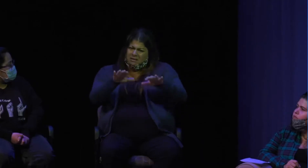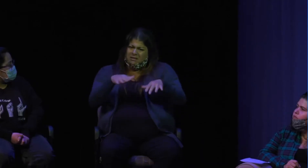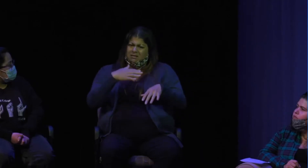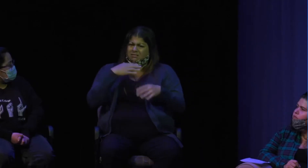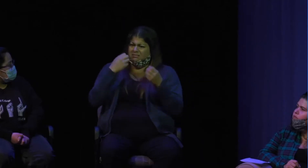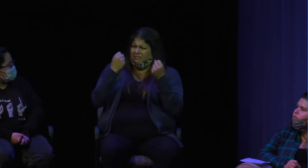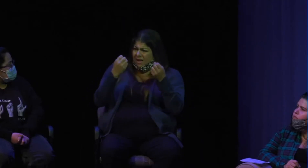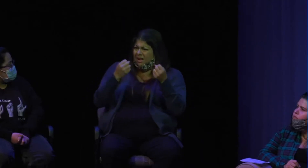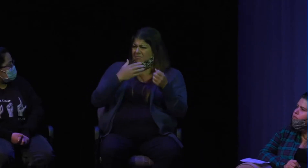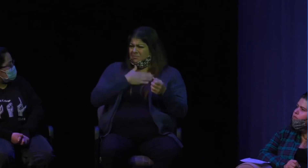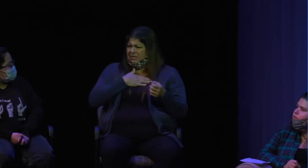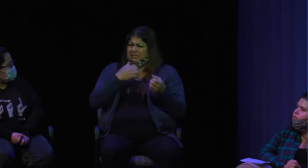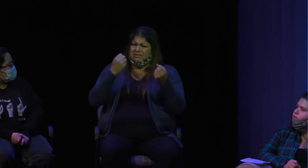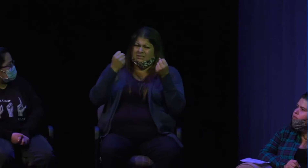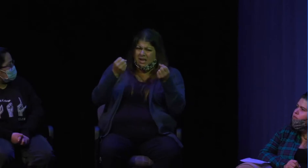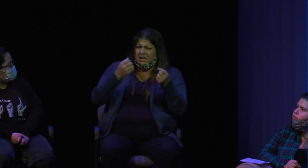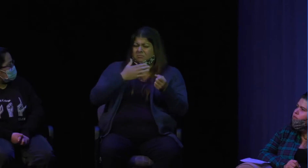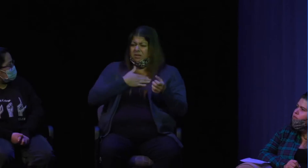very frustrating.